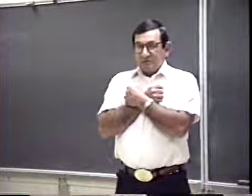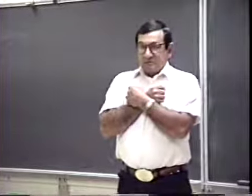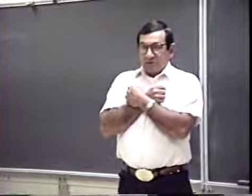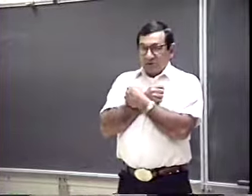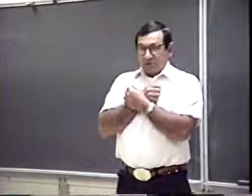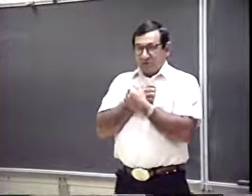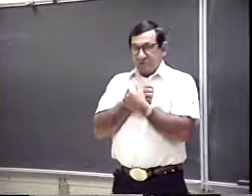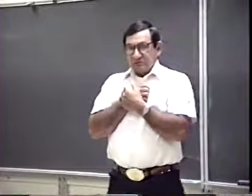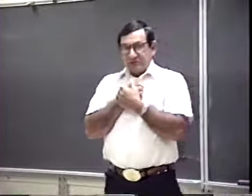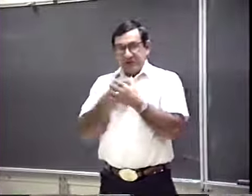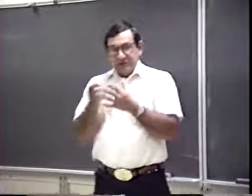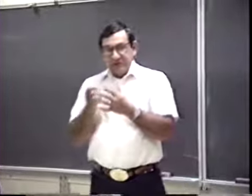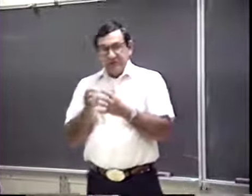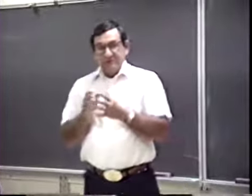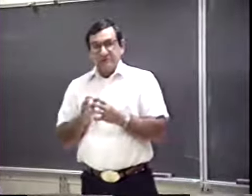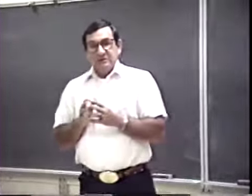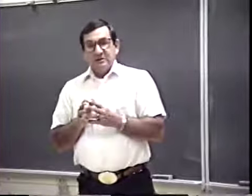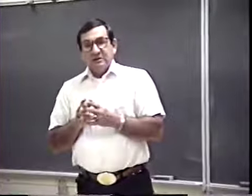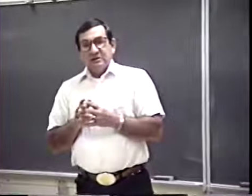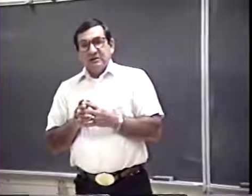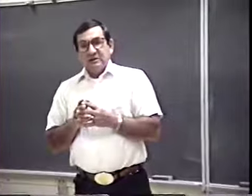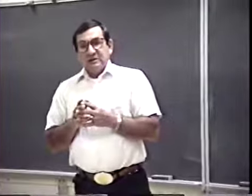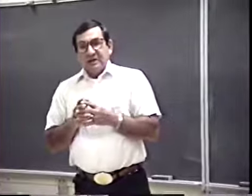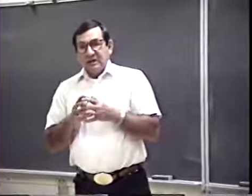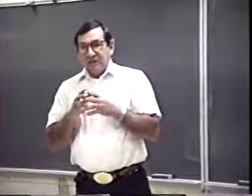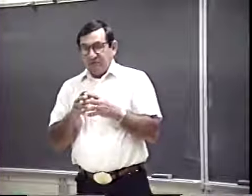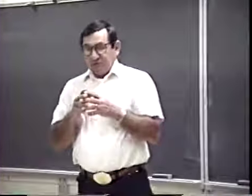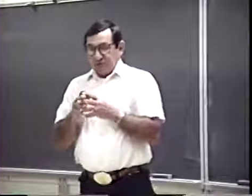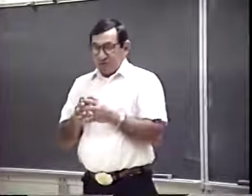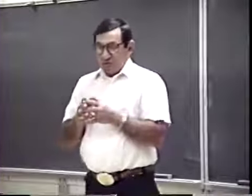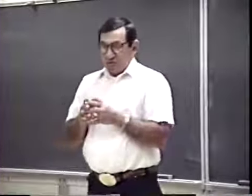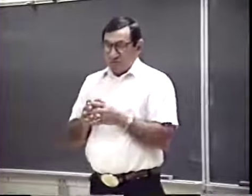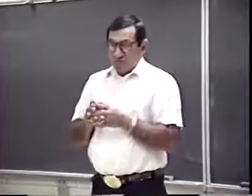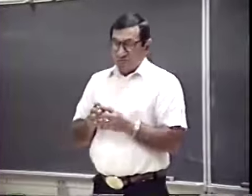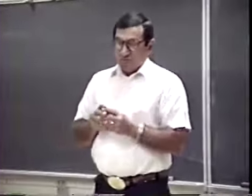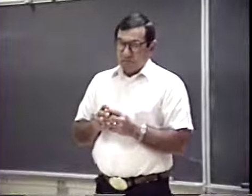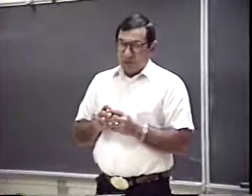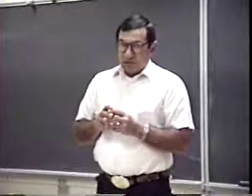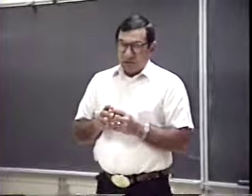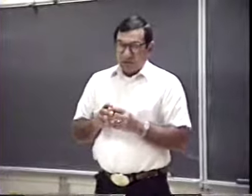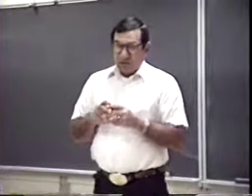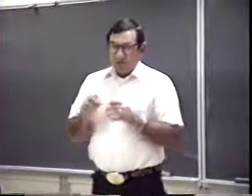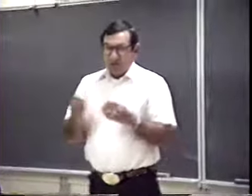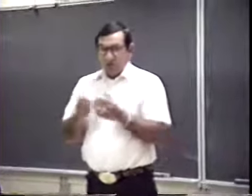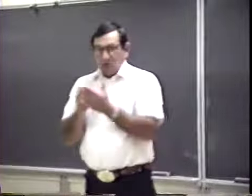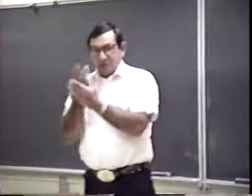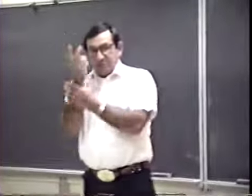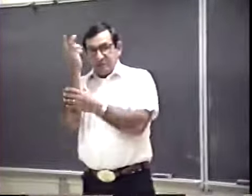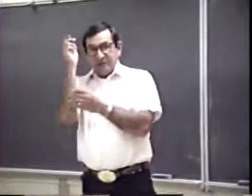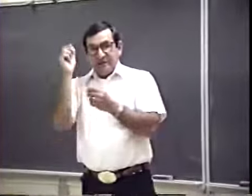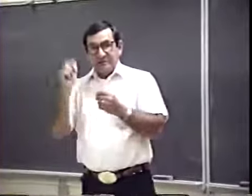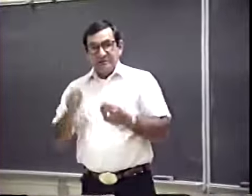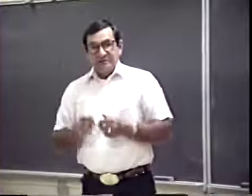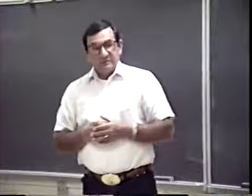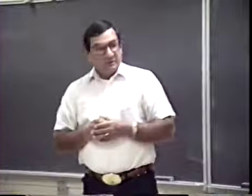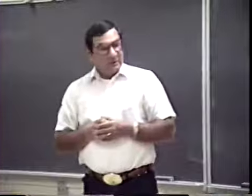They were greedy. They had a hate for each other. Grandfather told them to pray,